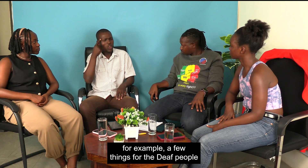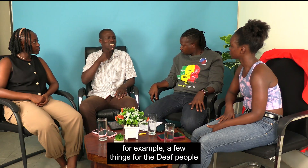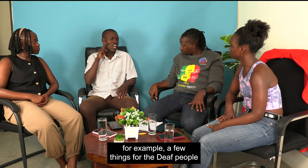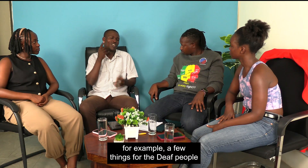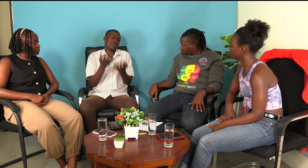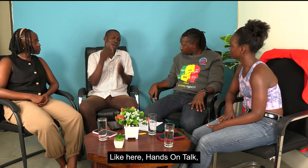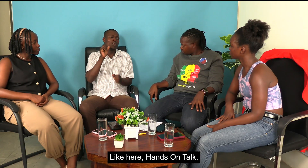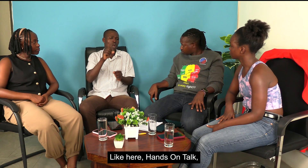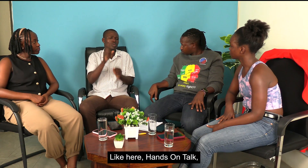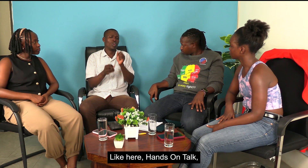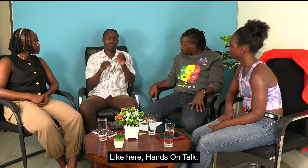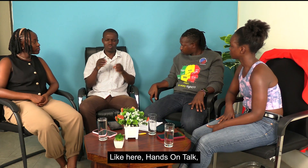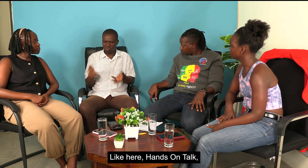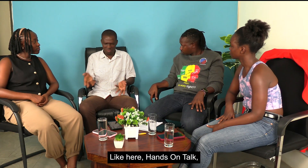on the area of resources and inclusion for the deaf people.